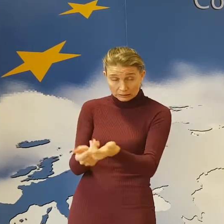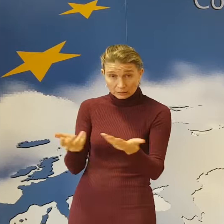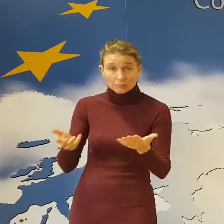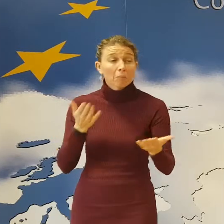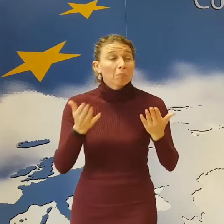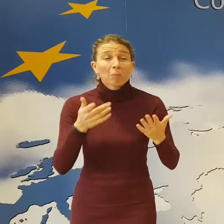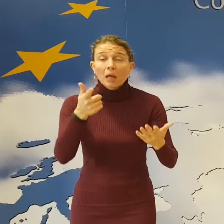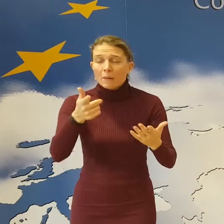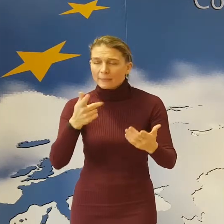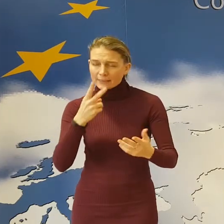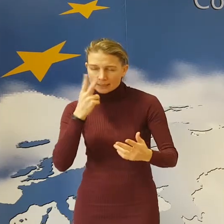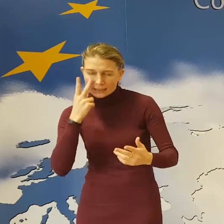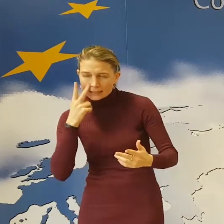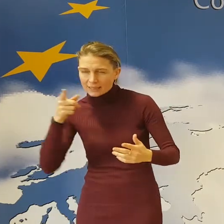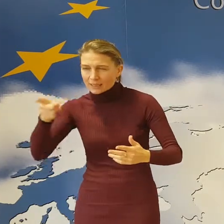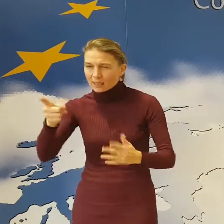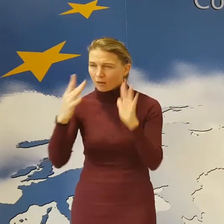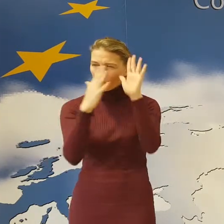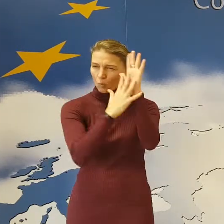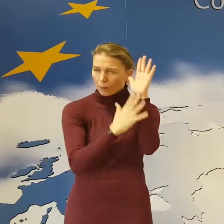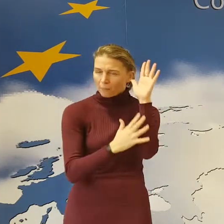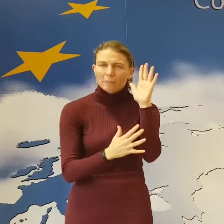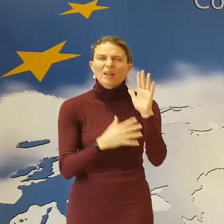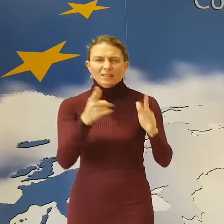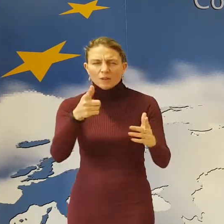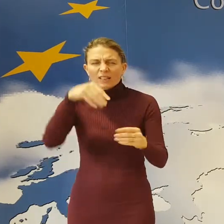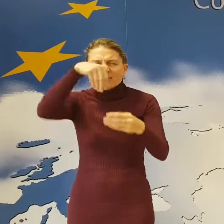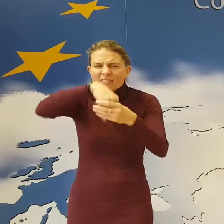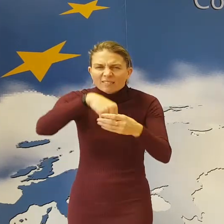started developing the items.